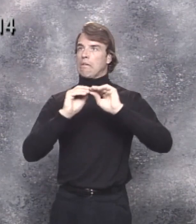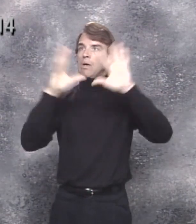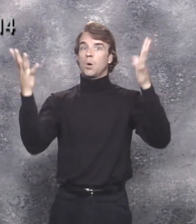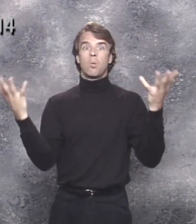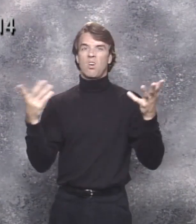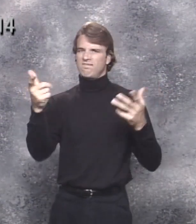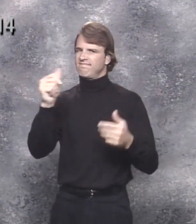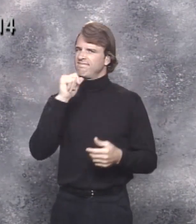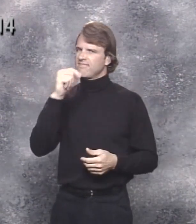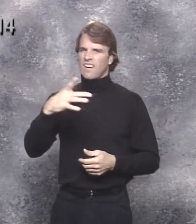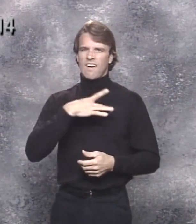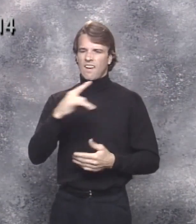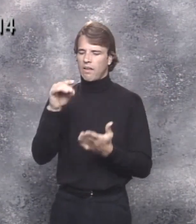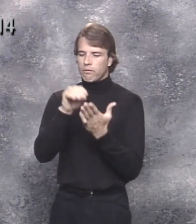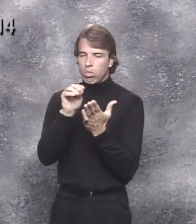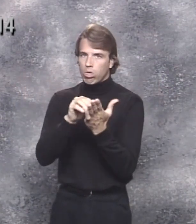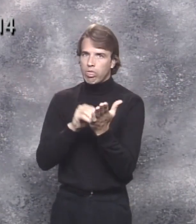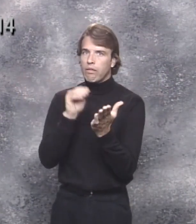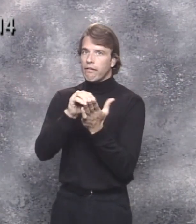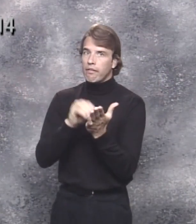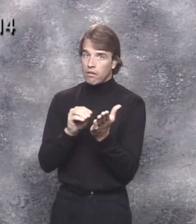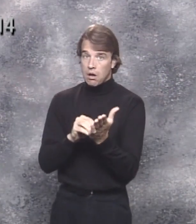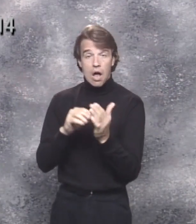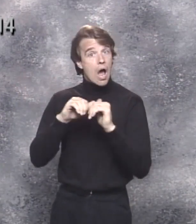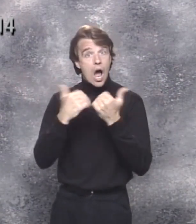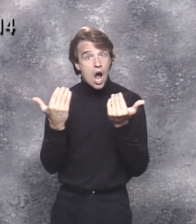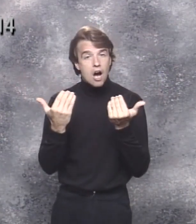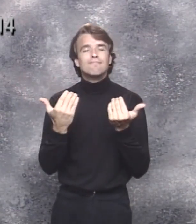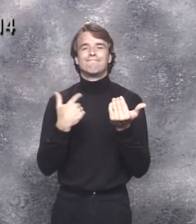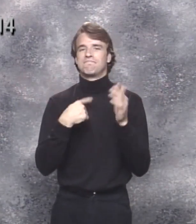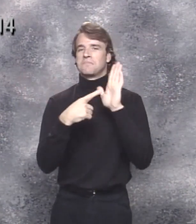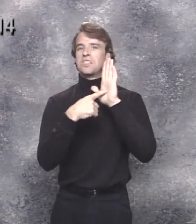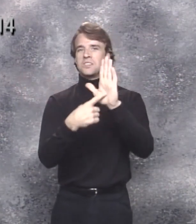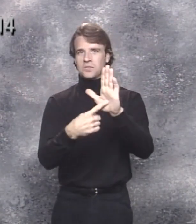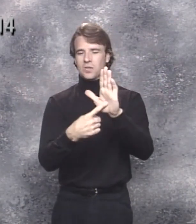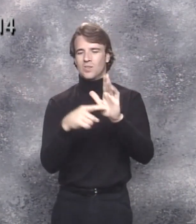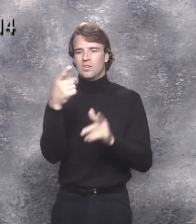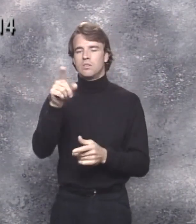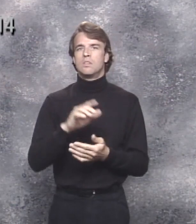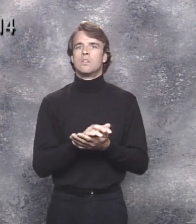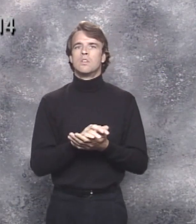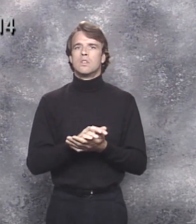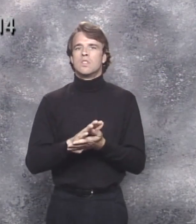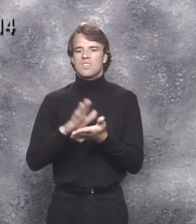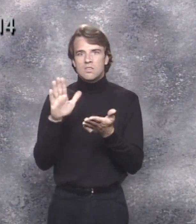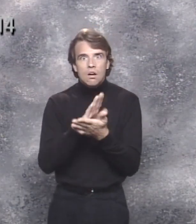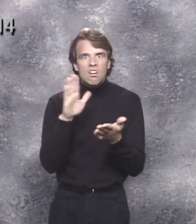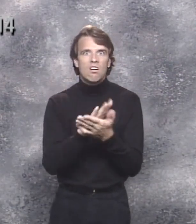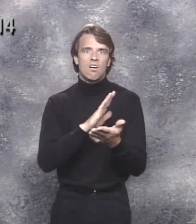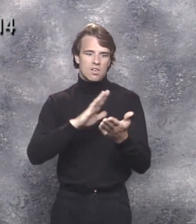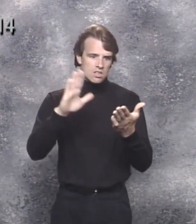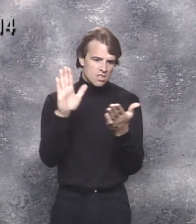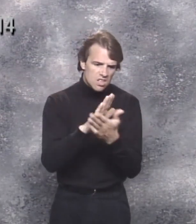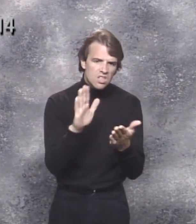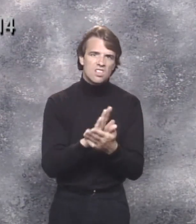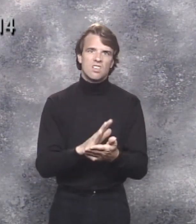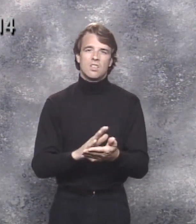was obvious that he doesn't like filling out all the forms. This is how he showed it.